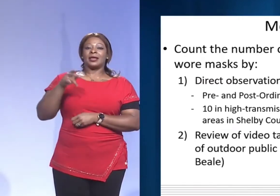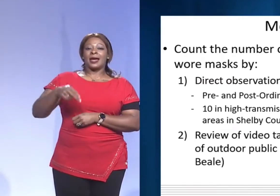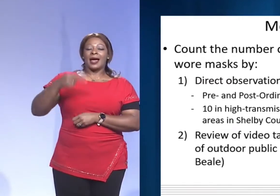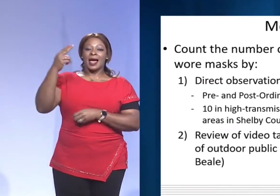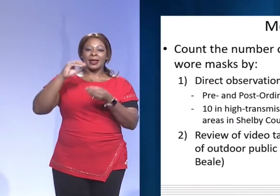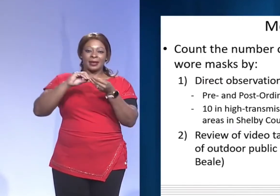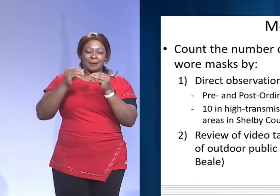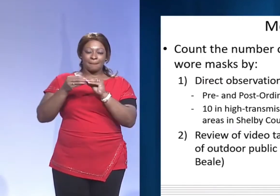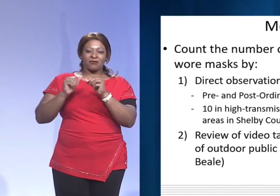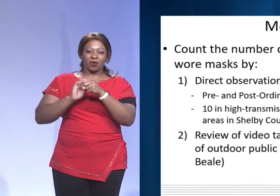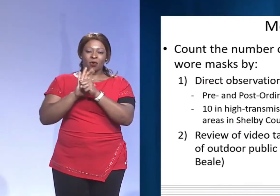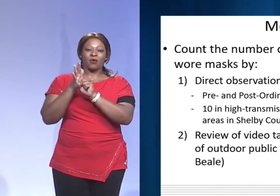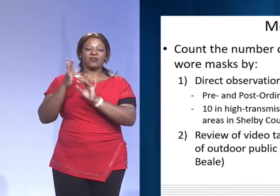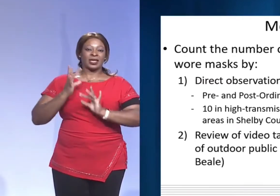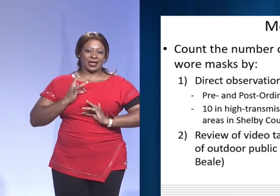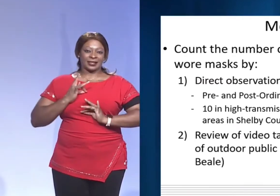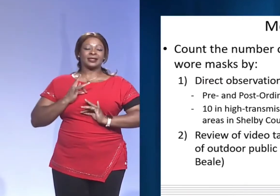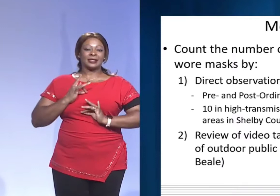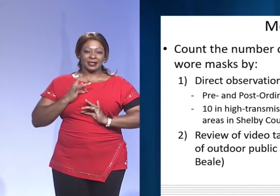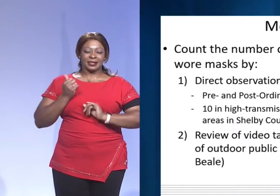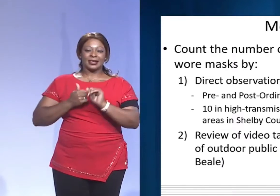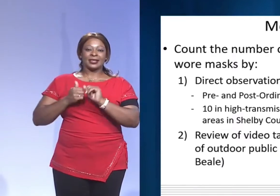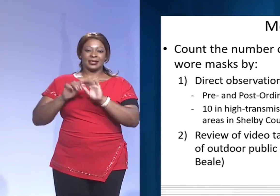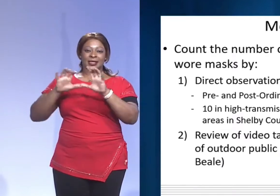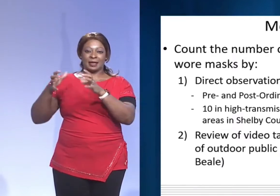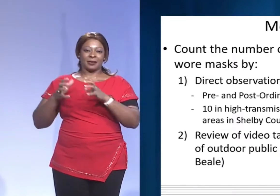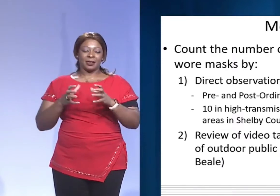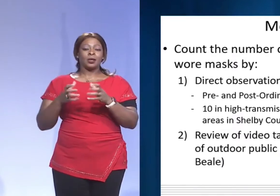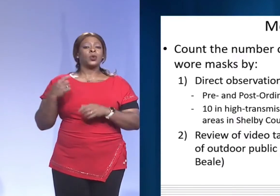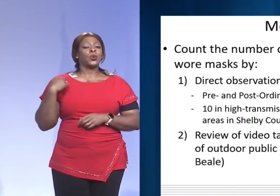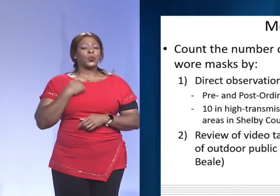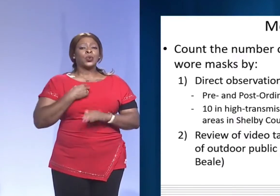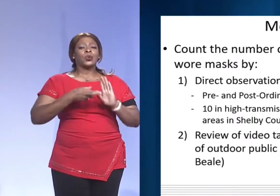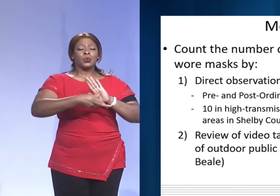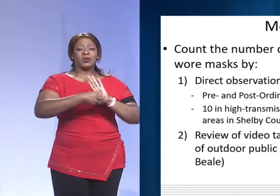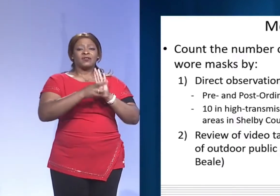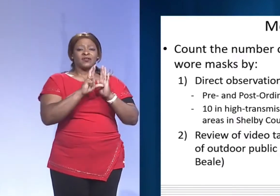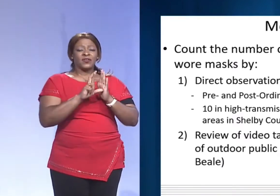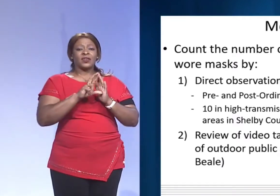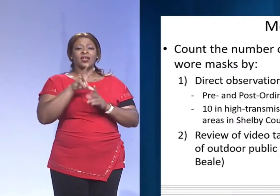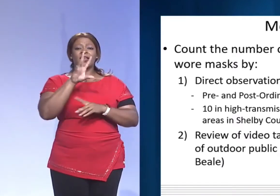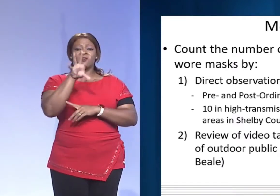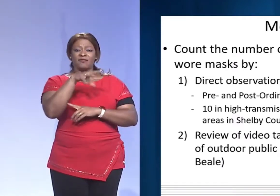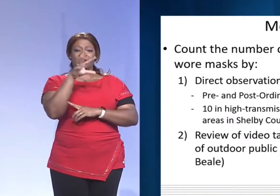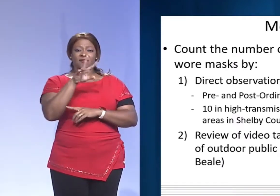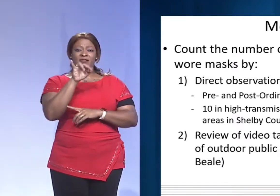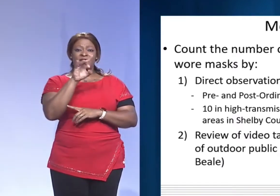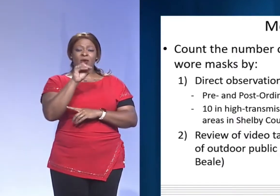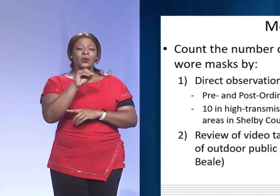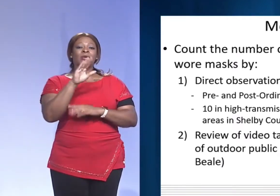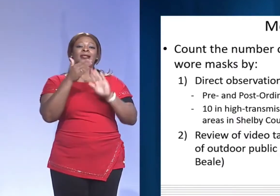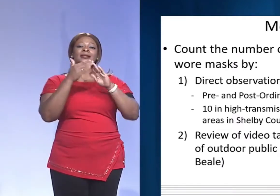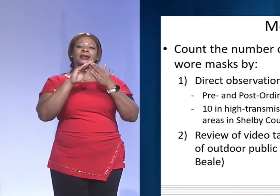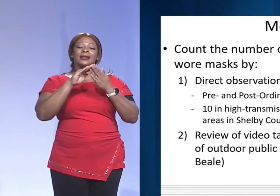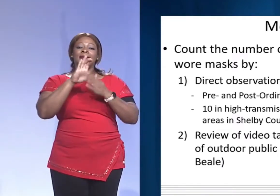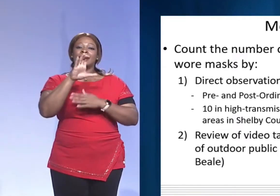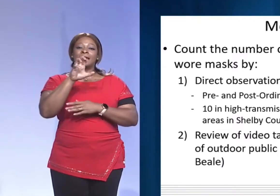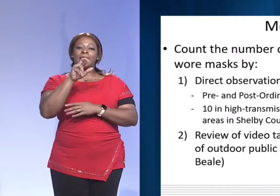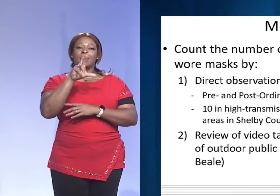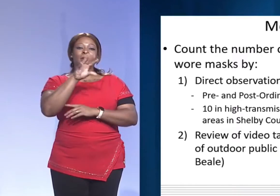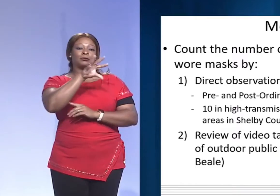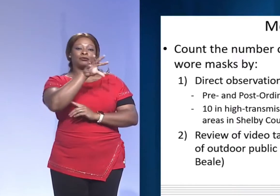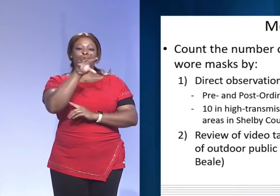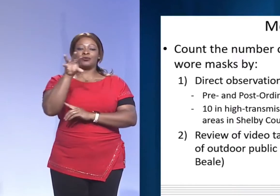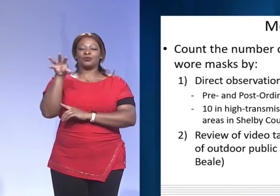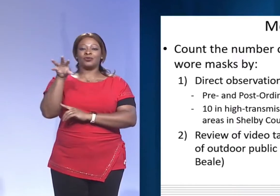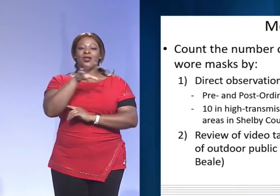rate of cases per capita. We also reviewed videotapes of city cameras at